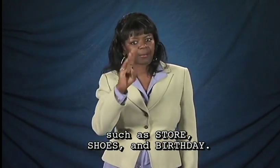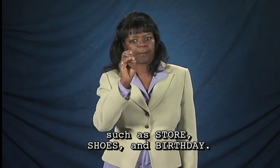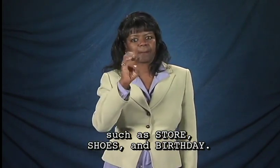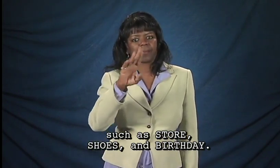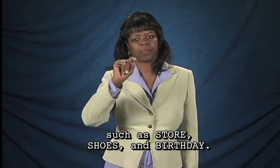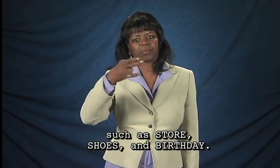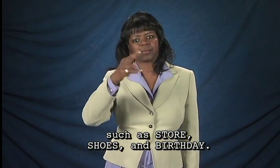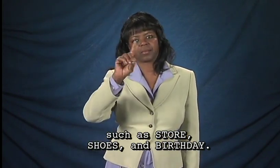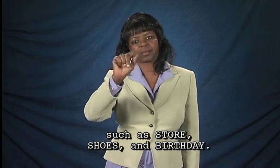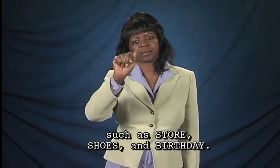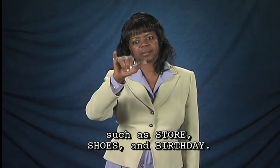and birthday.